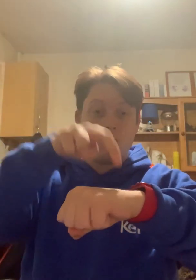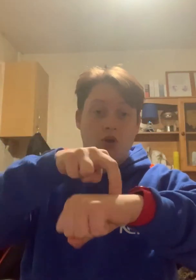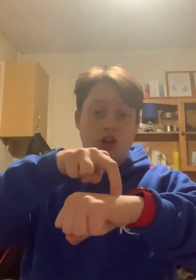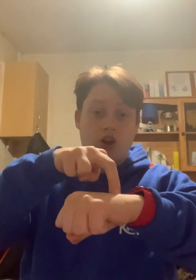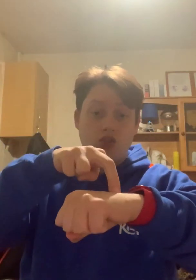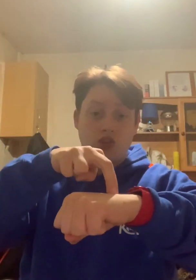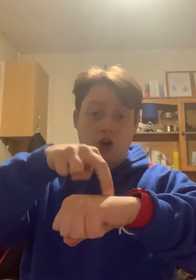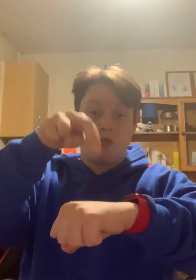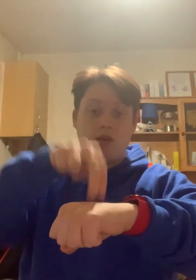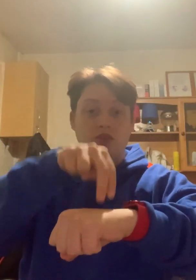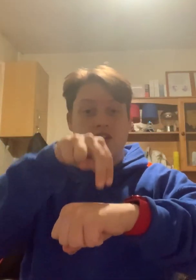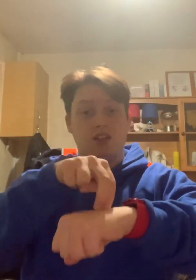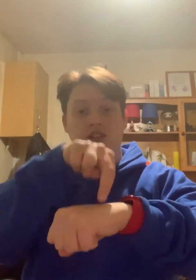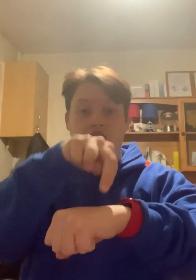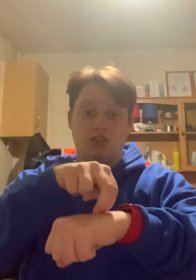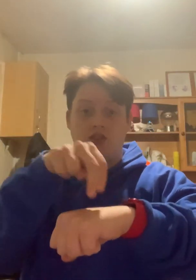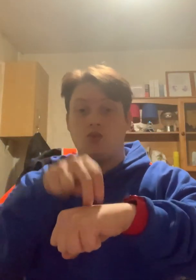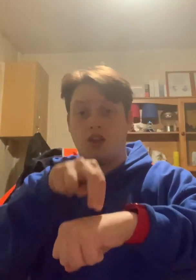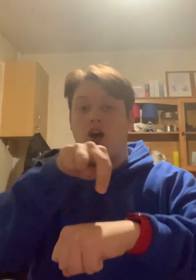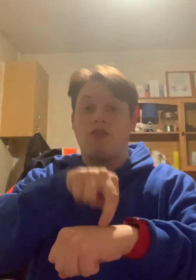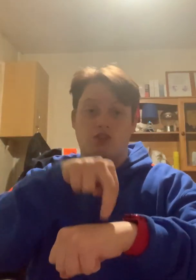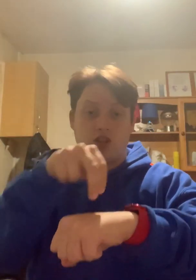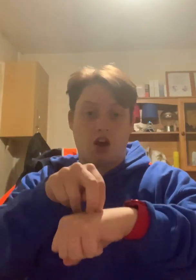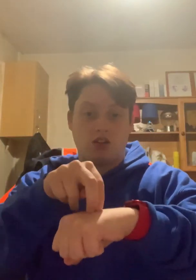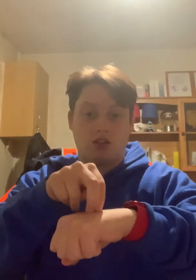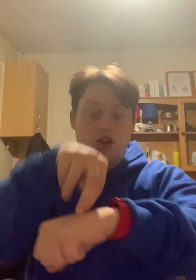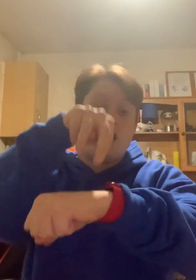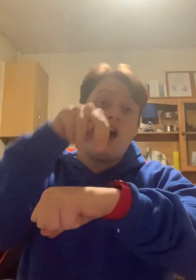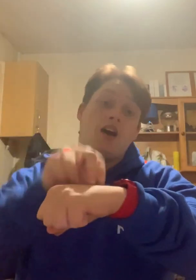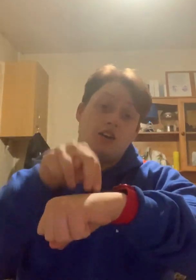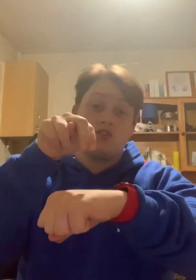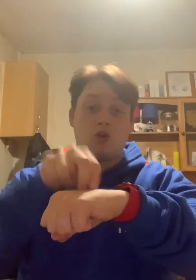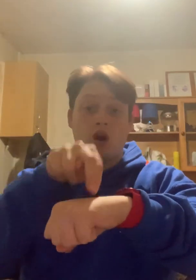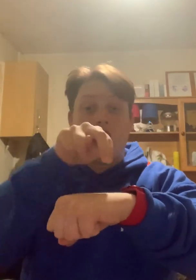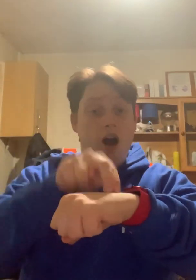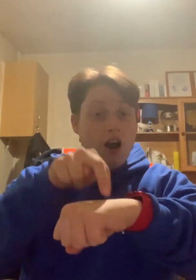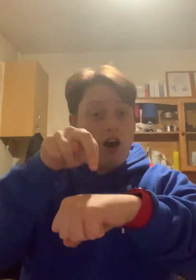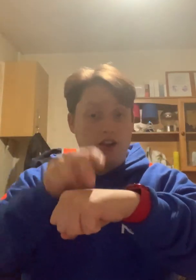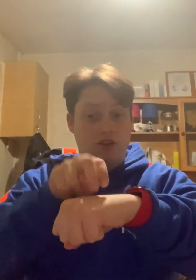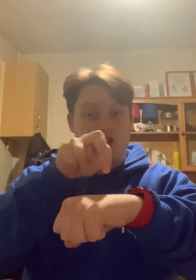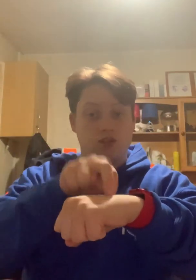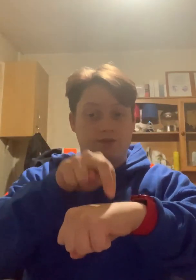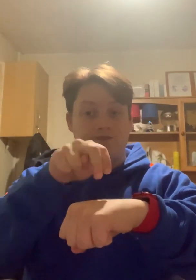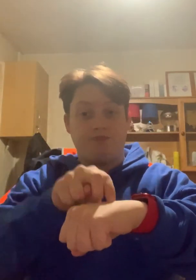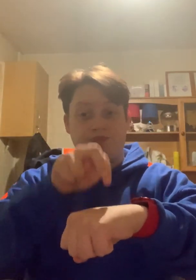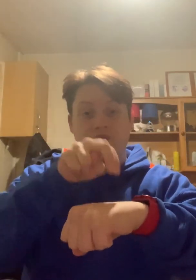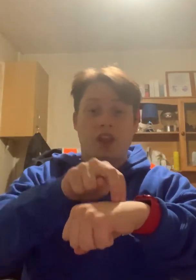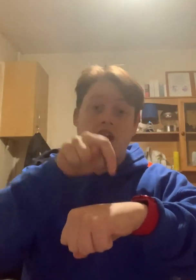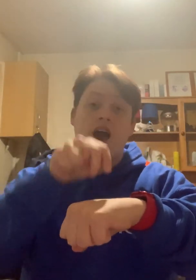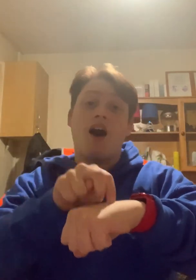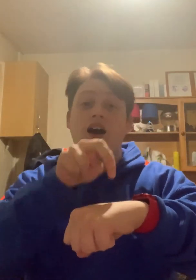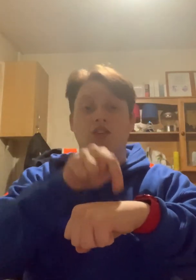putting it on top and pretend it's doing an Irish dance. So Irish.